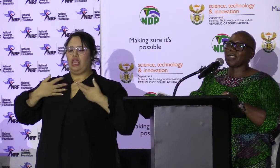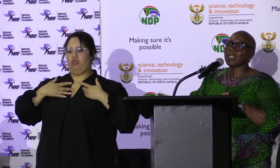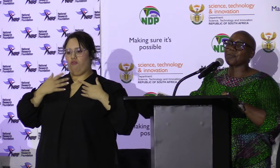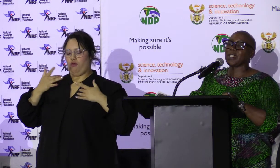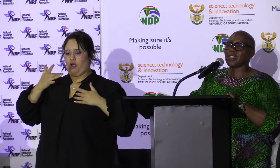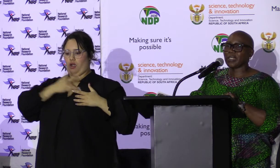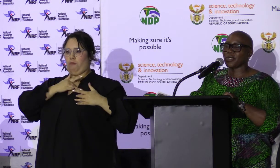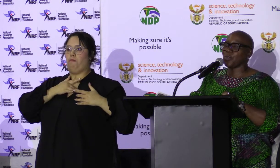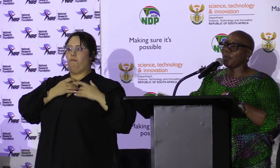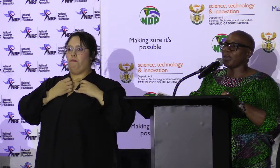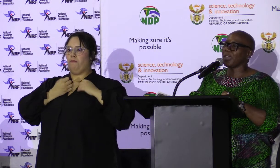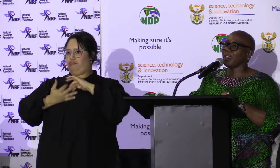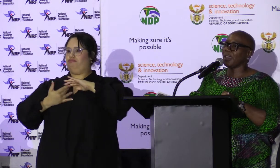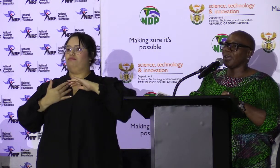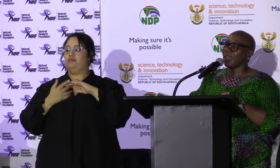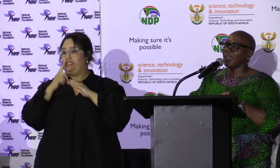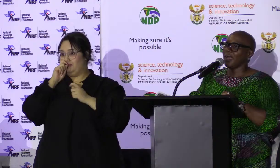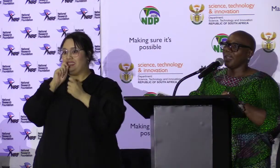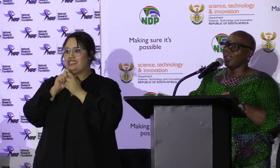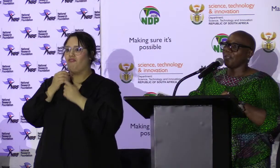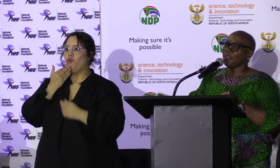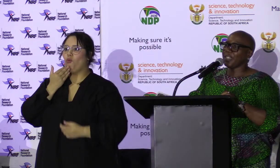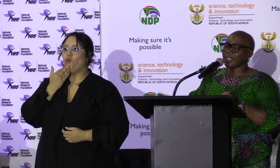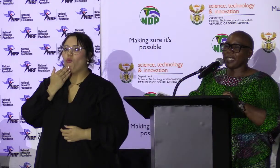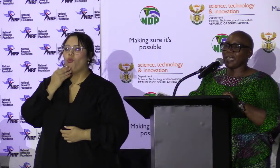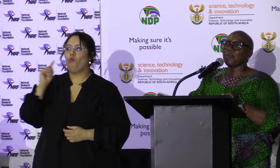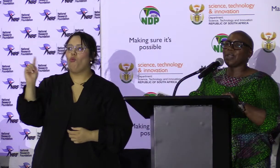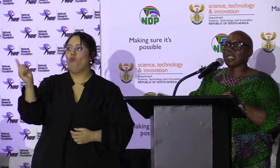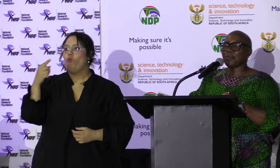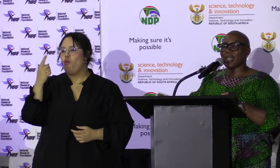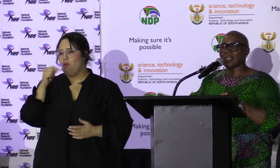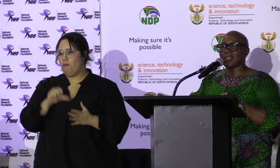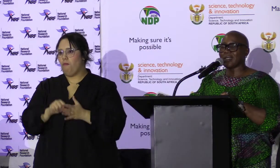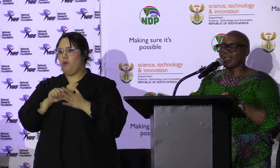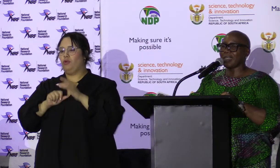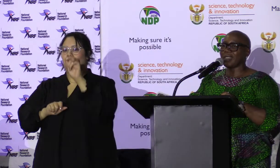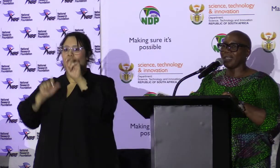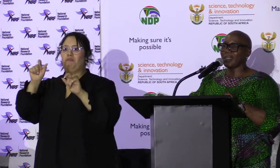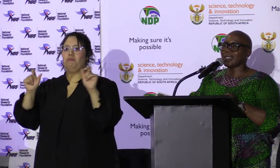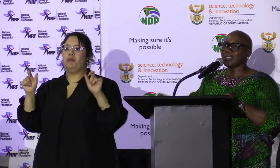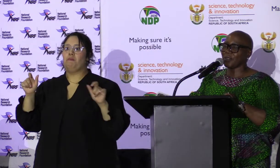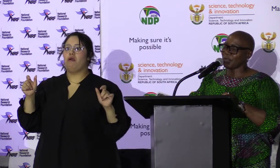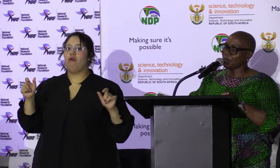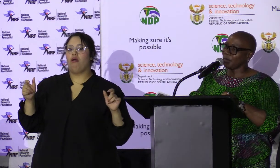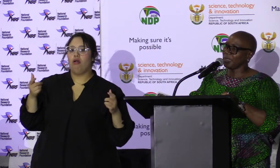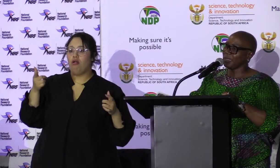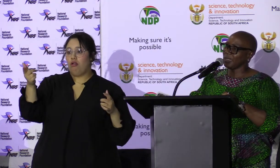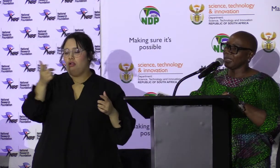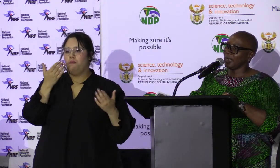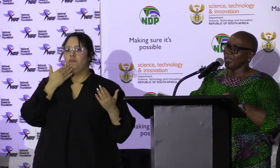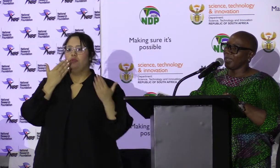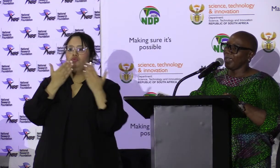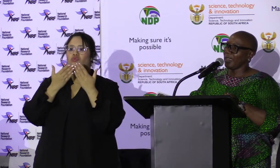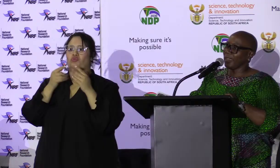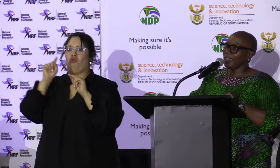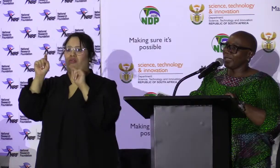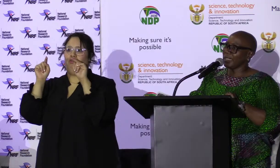ignited something, especially to our very important persons that are here. That is our school